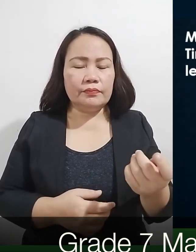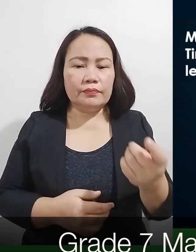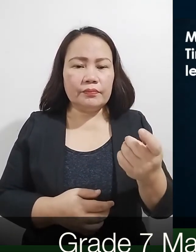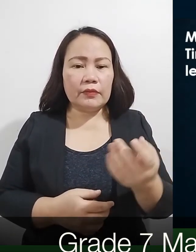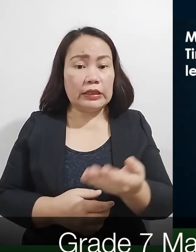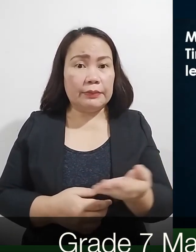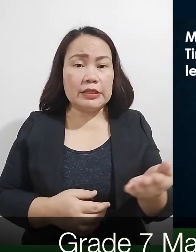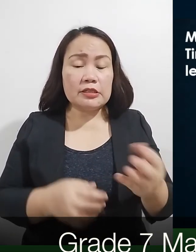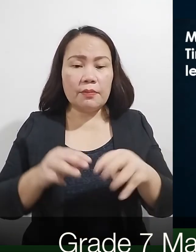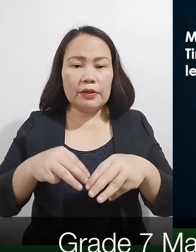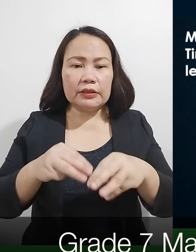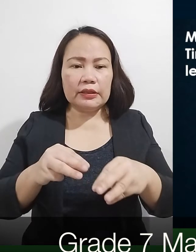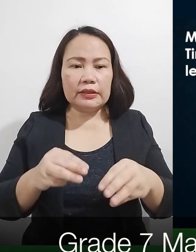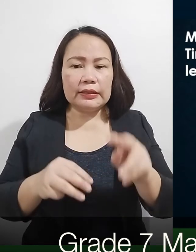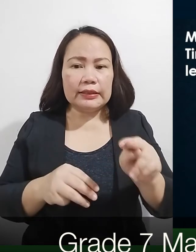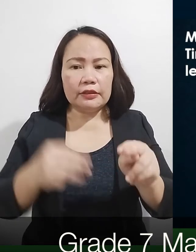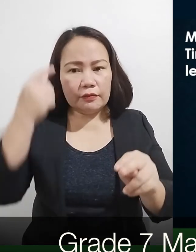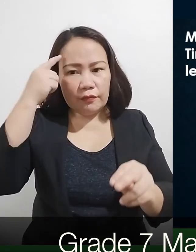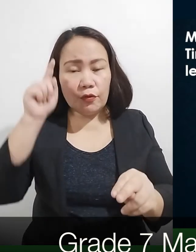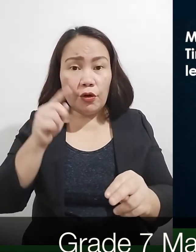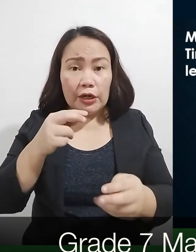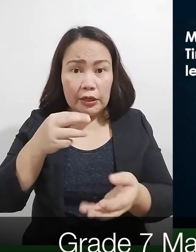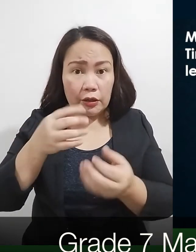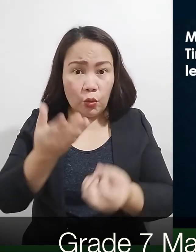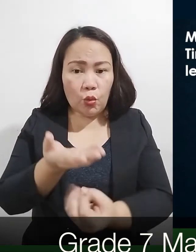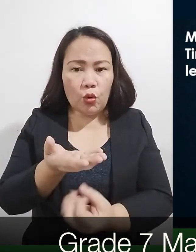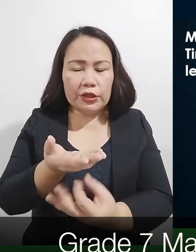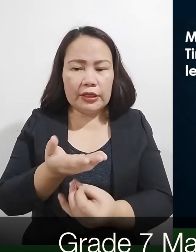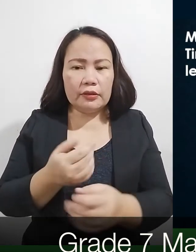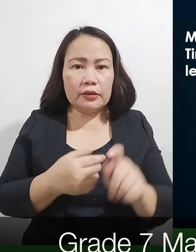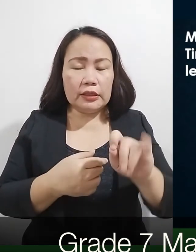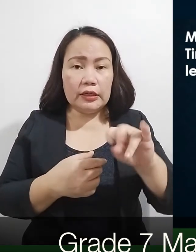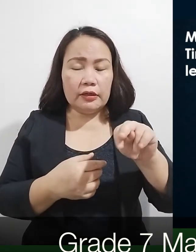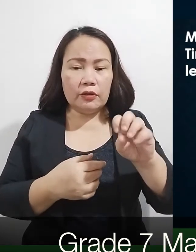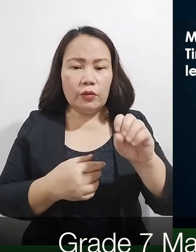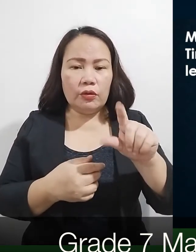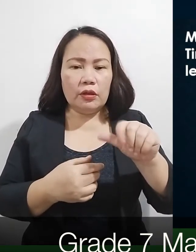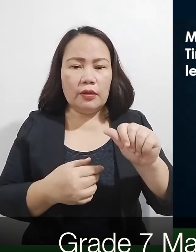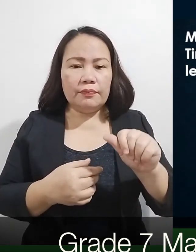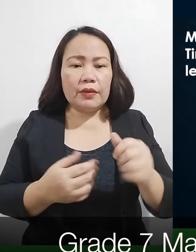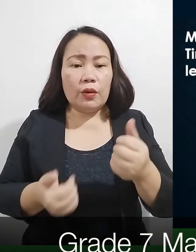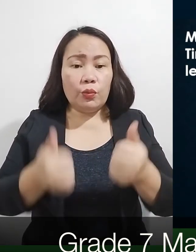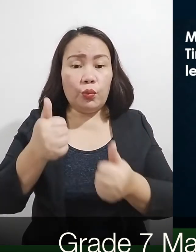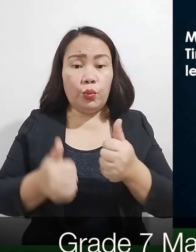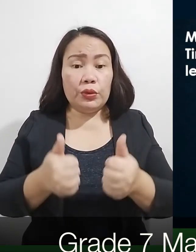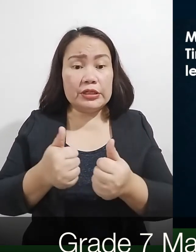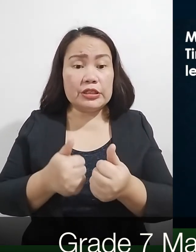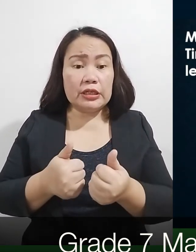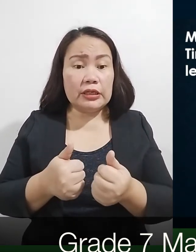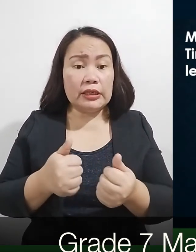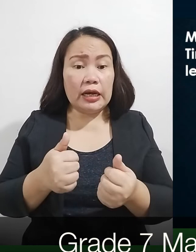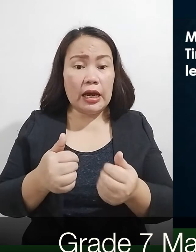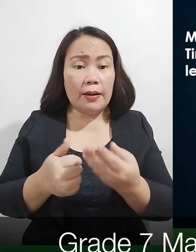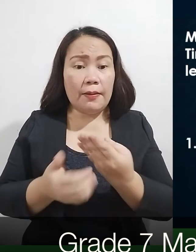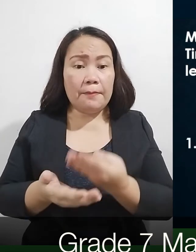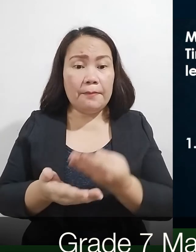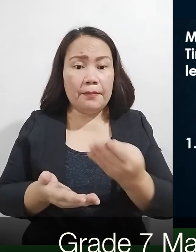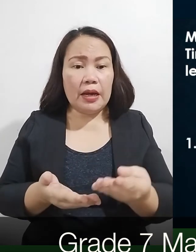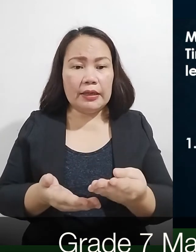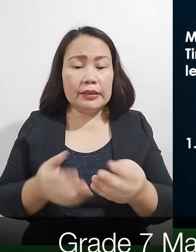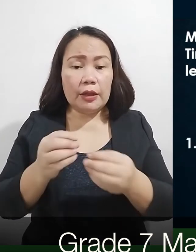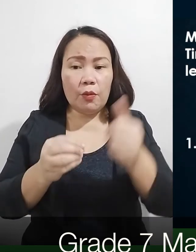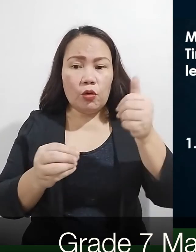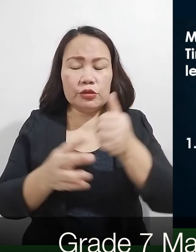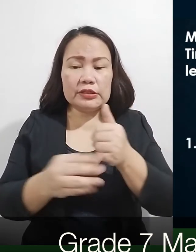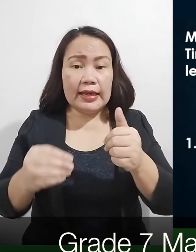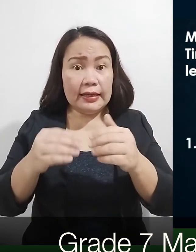her tinola recipe. Which item did she buy the most and the least? So, first step